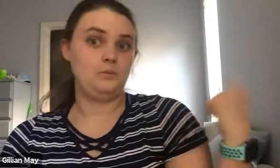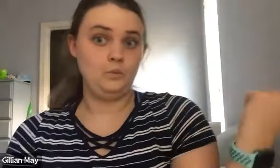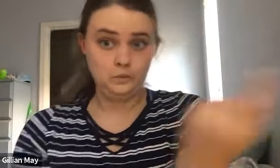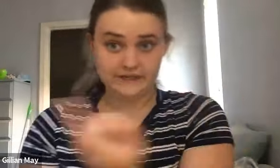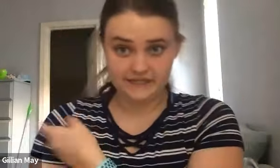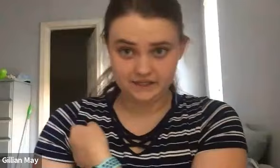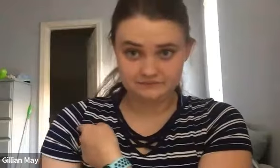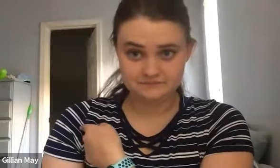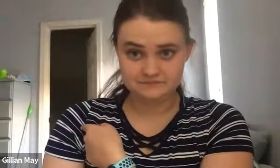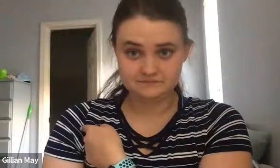we,